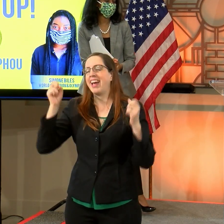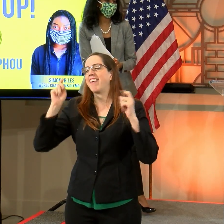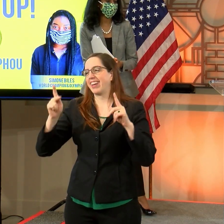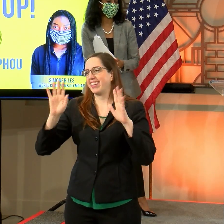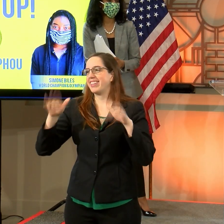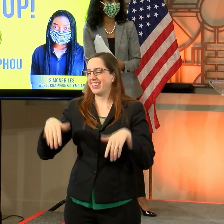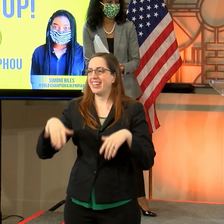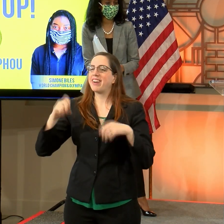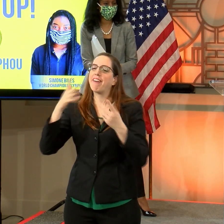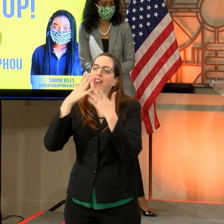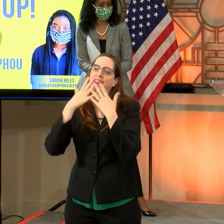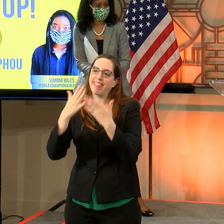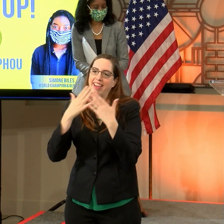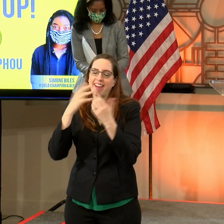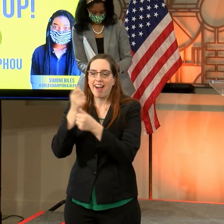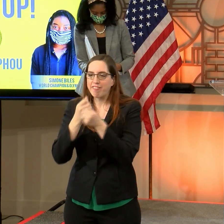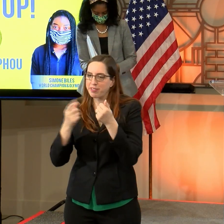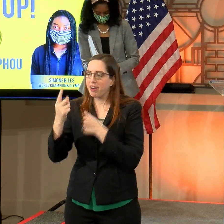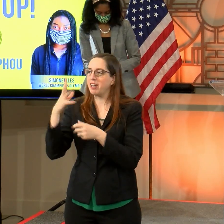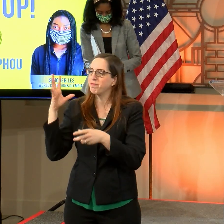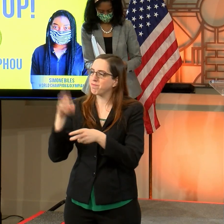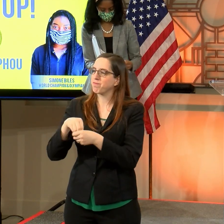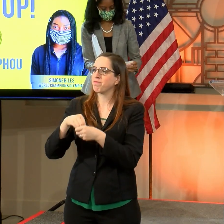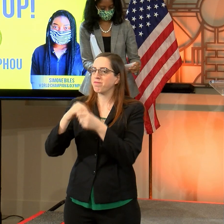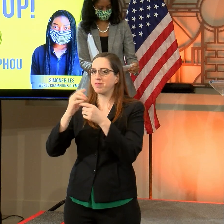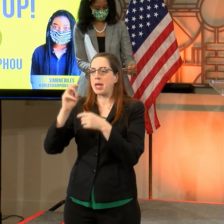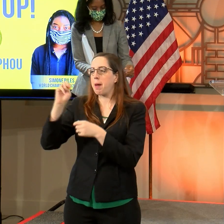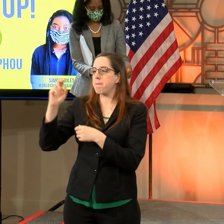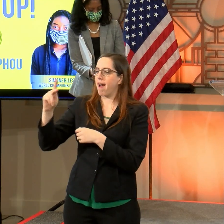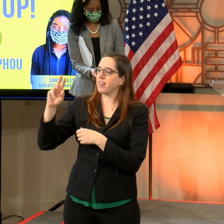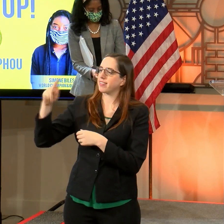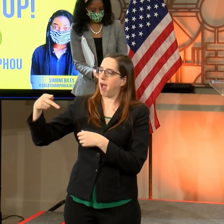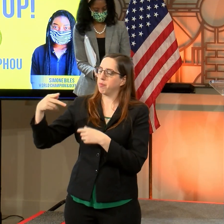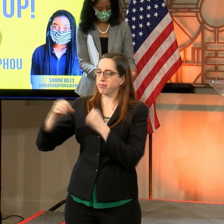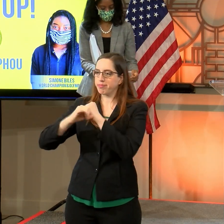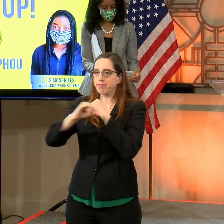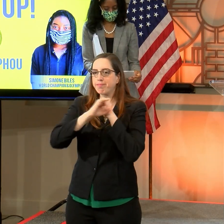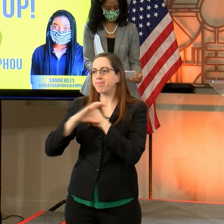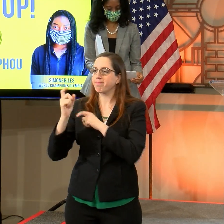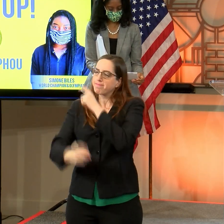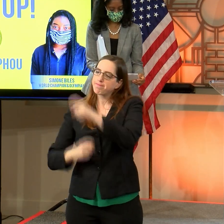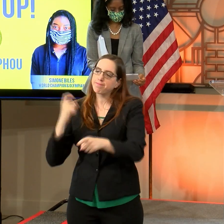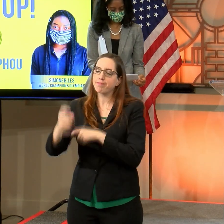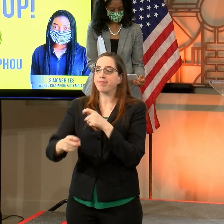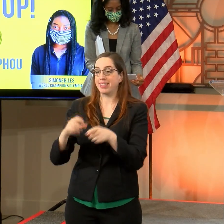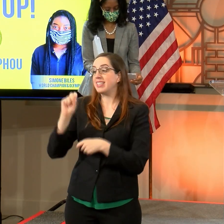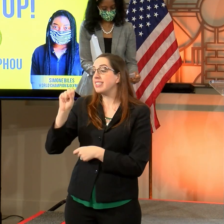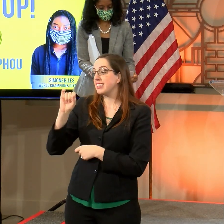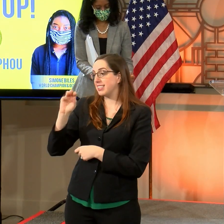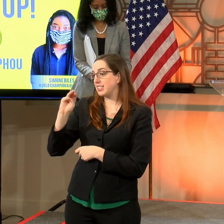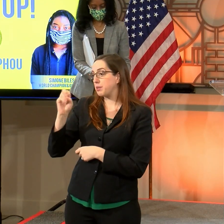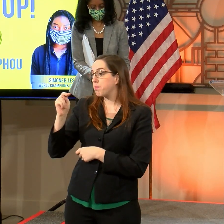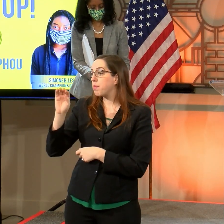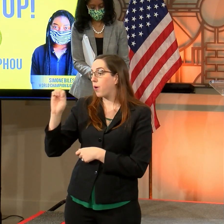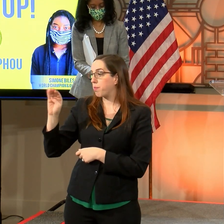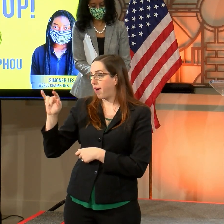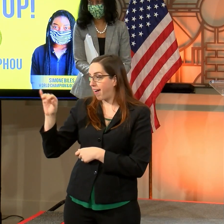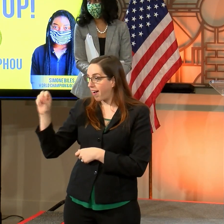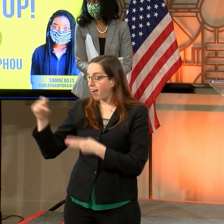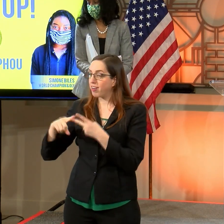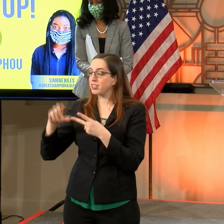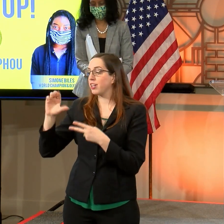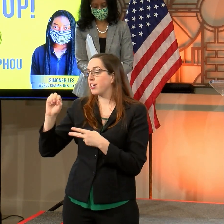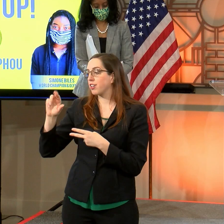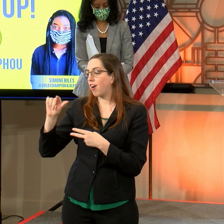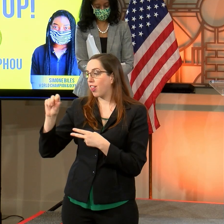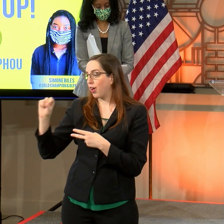Okay, I want to thank everyone who is contributing to the Mask Up campaign with donations, including Simone Biles again, Carlos Correa, and